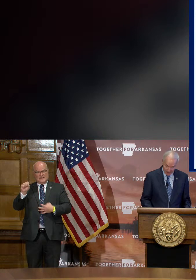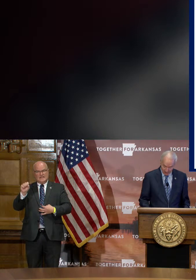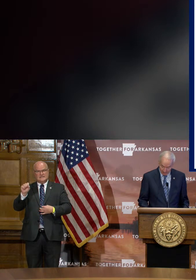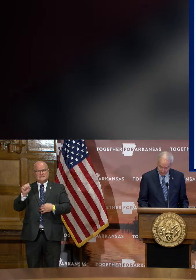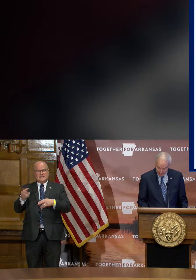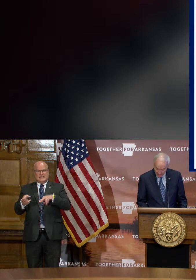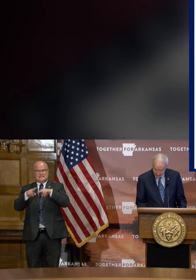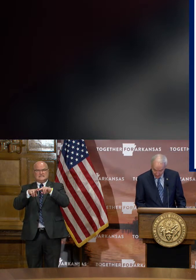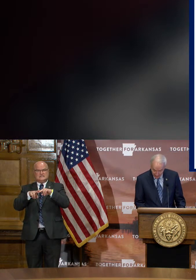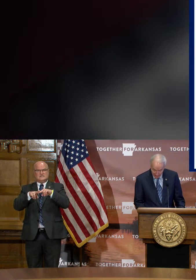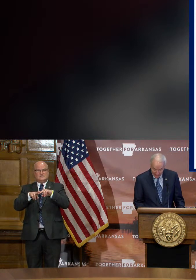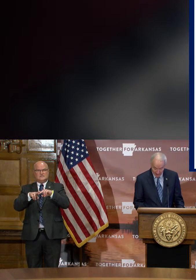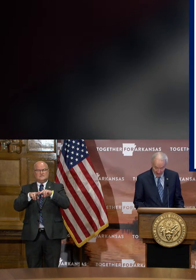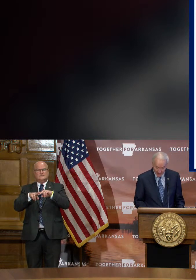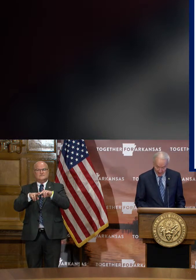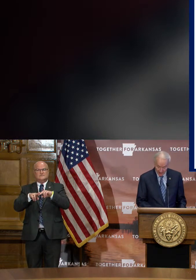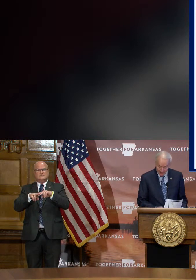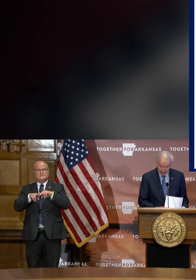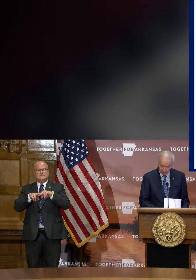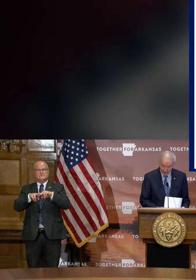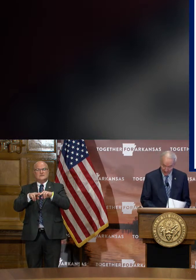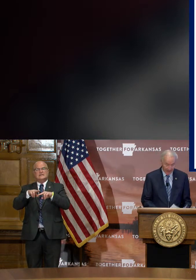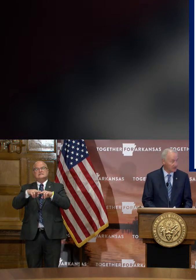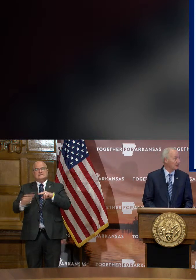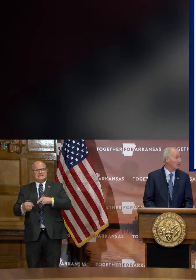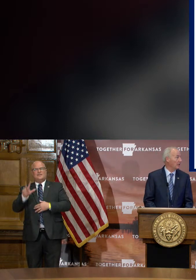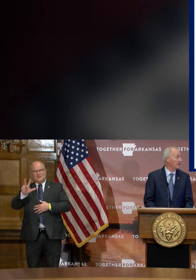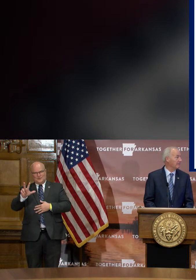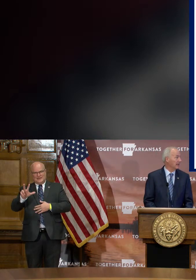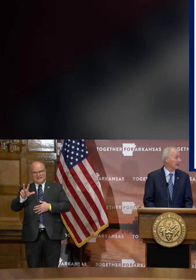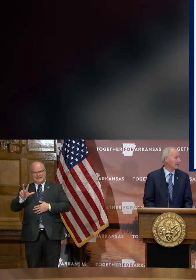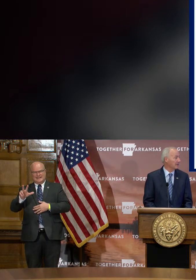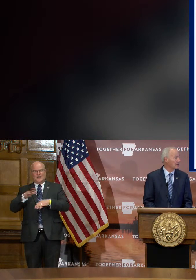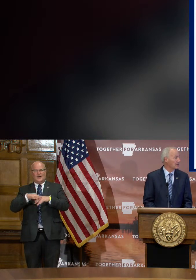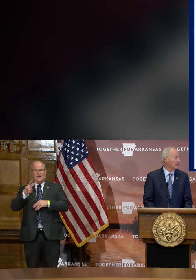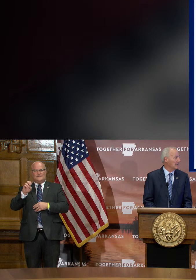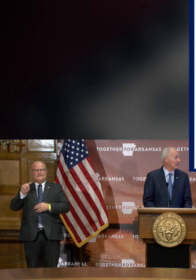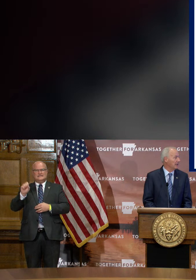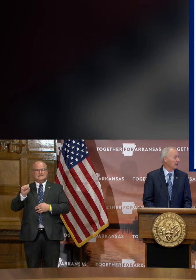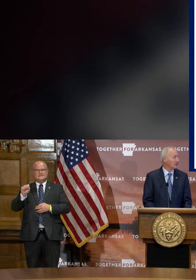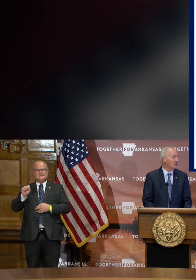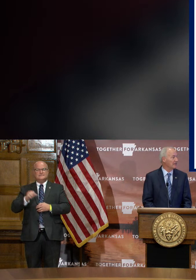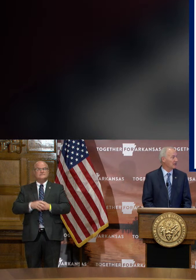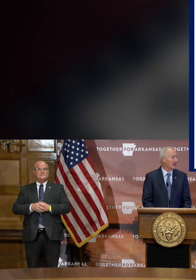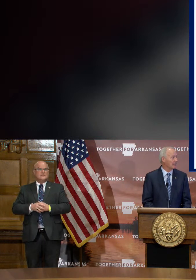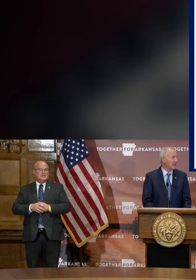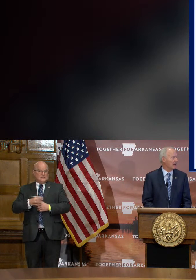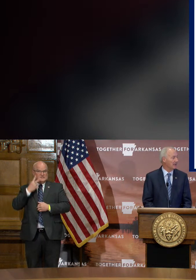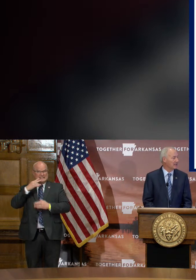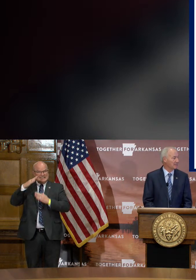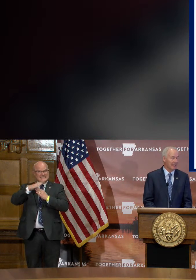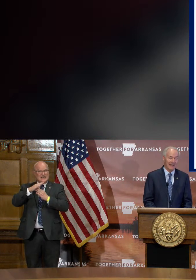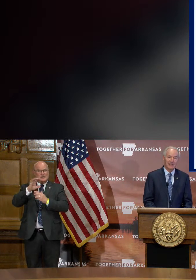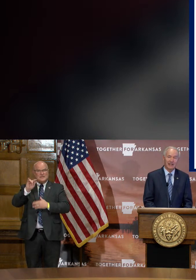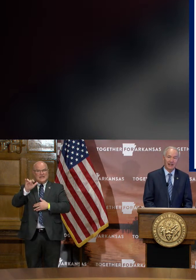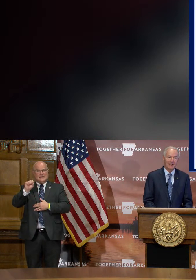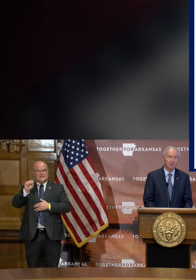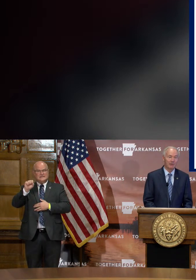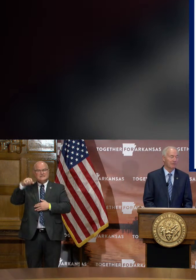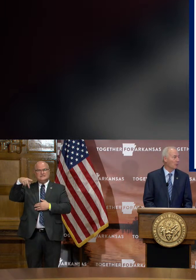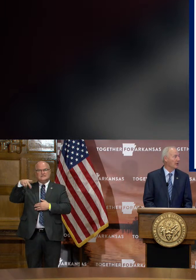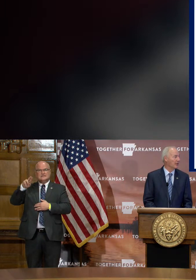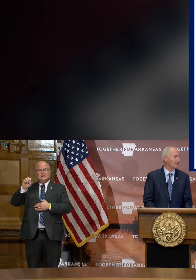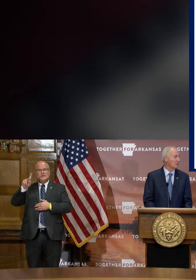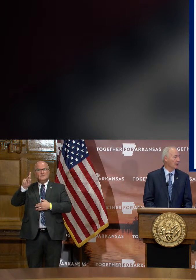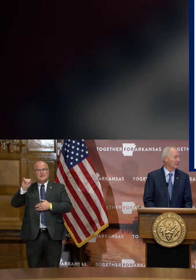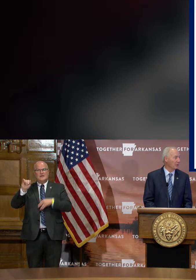an additional, is 3 less on ventilators. You can see the top counties: Pulaski County